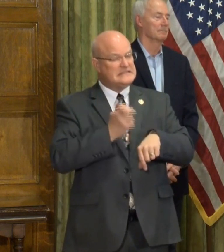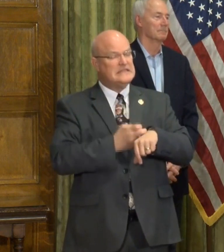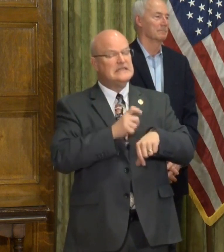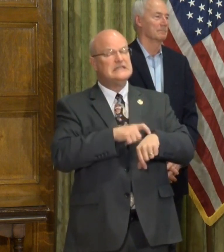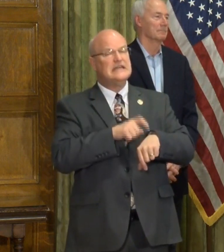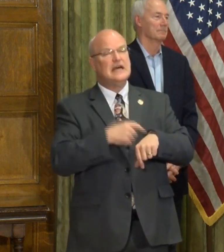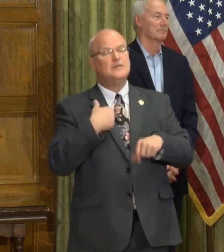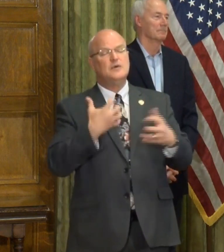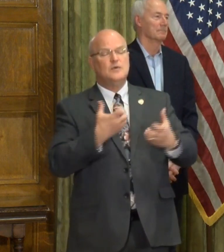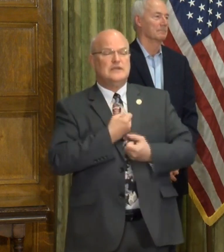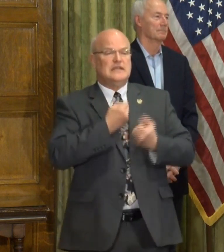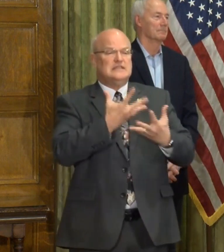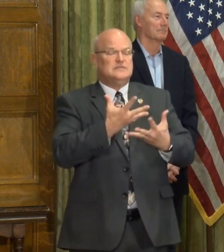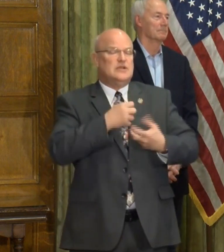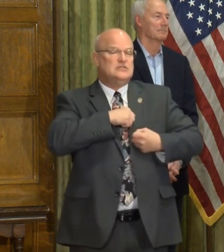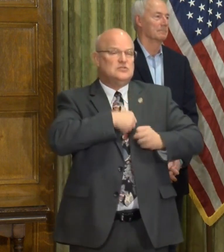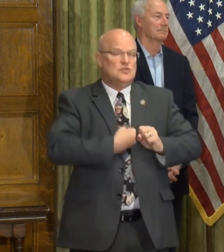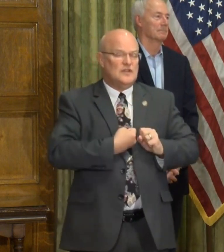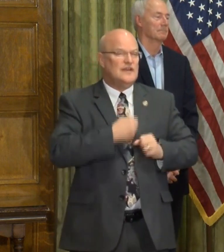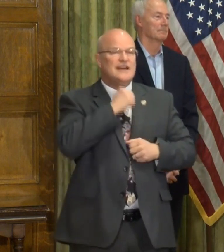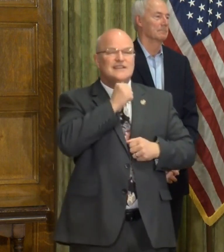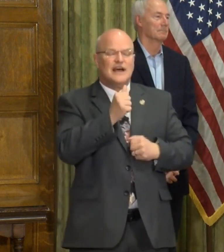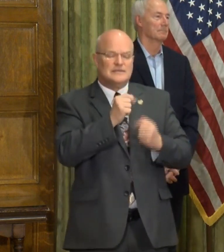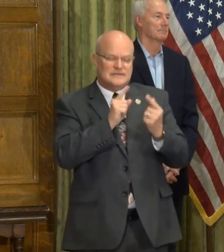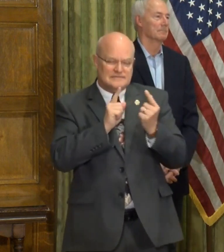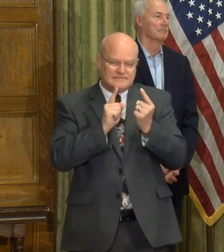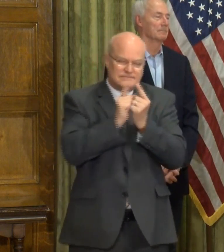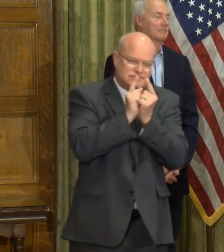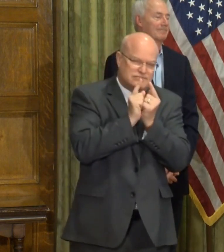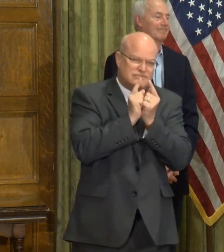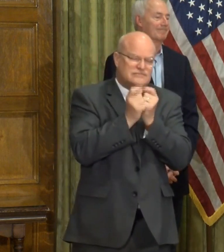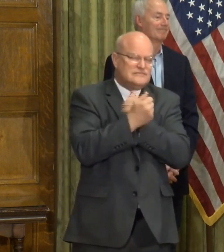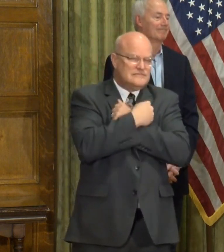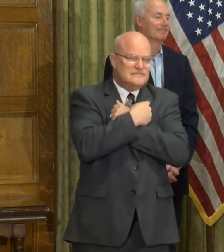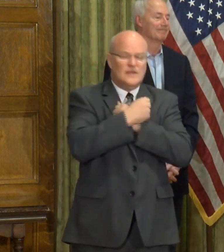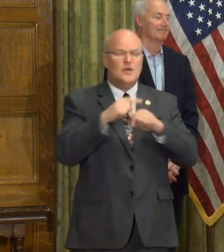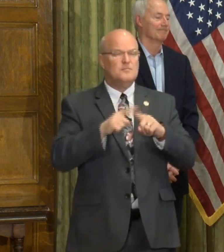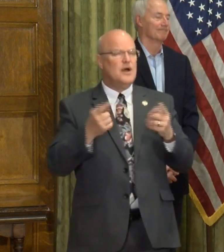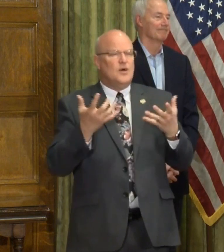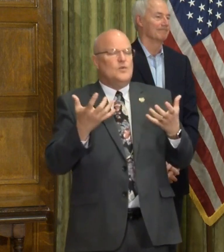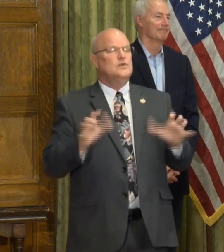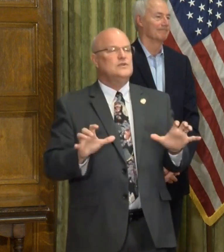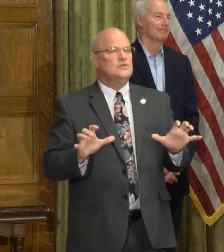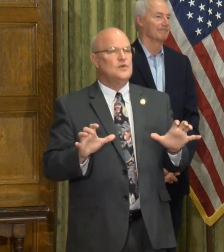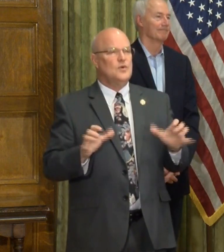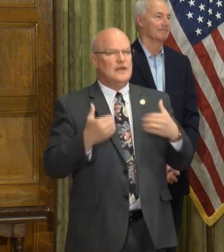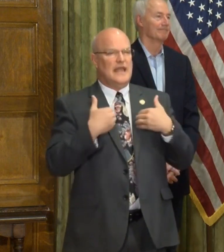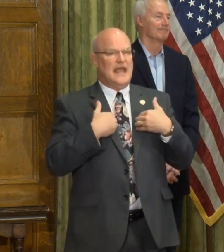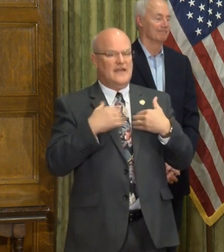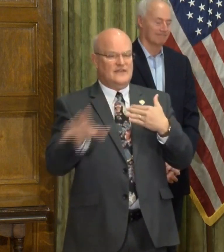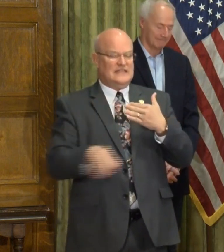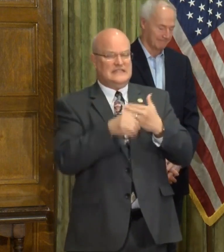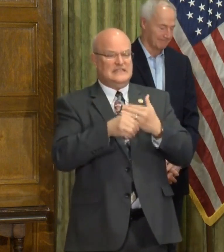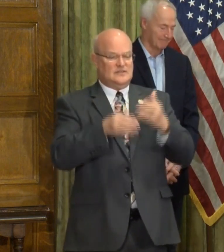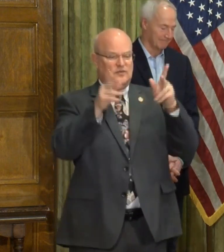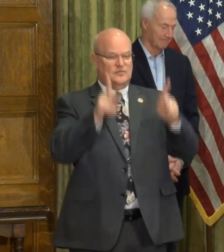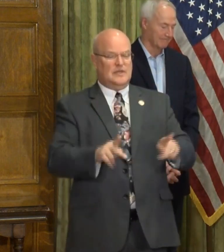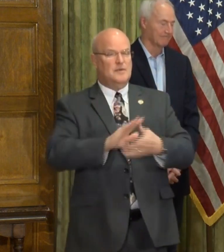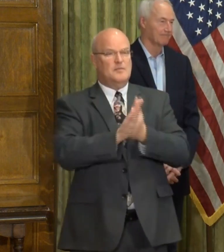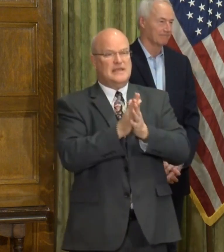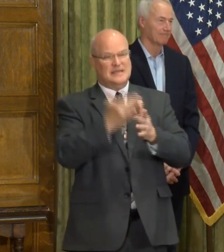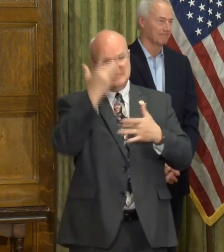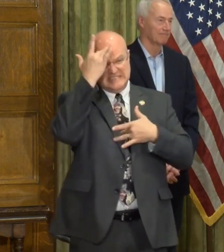difficult in those times when we want to express grief not to be close to each other, but we don't want to have